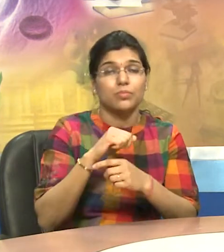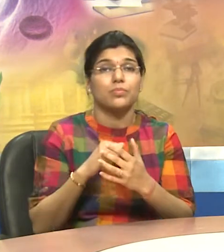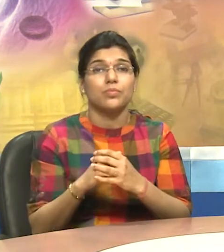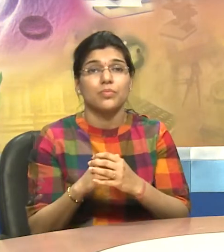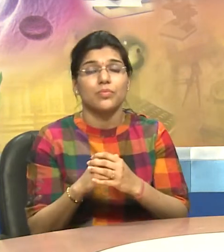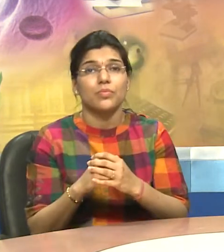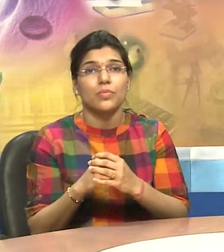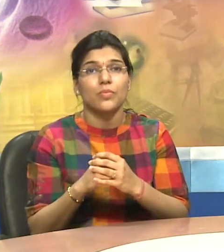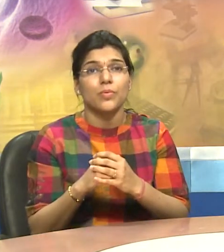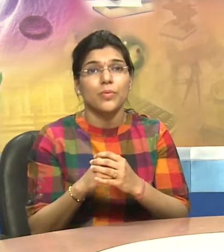Decibel scale.